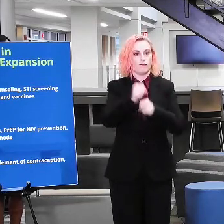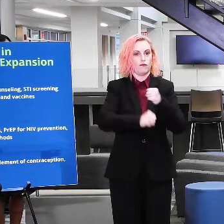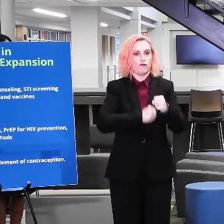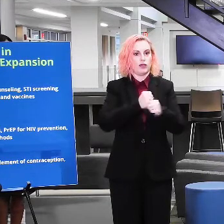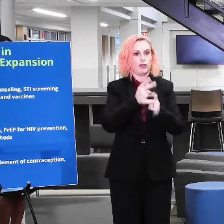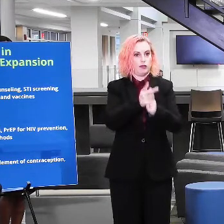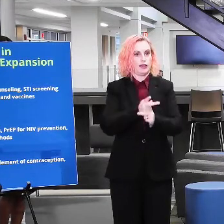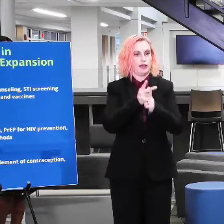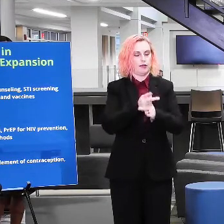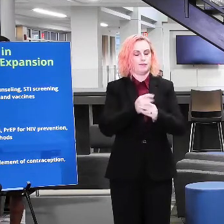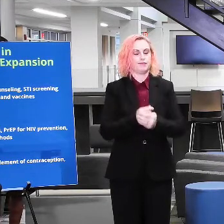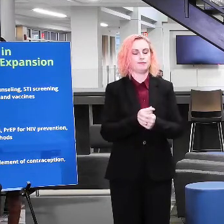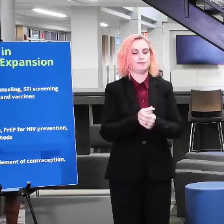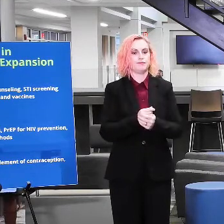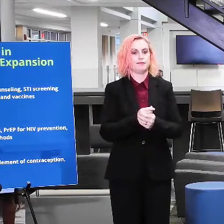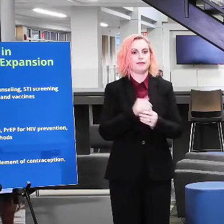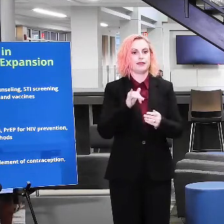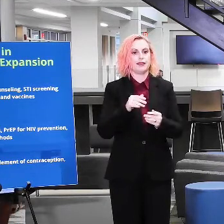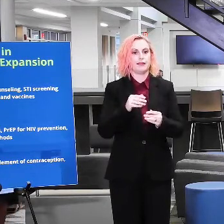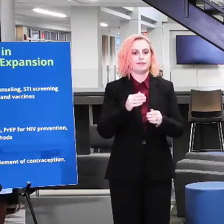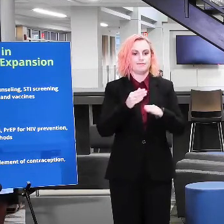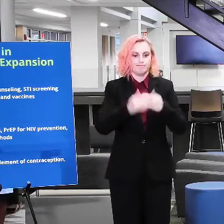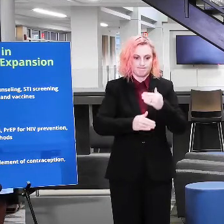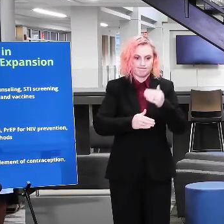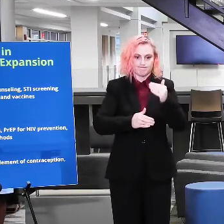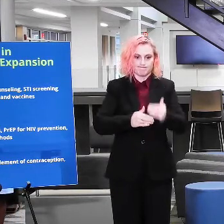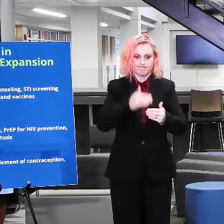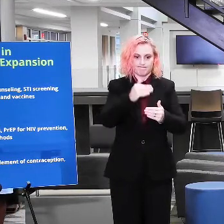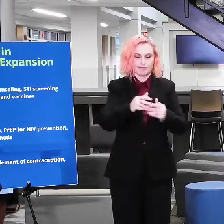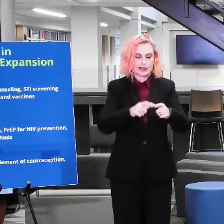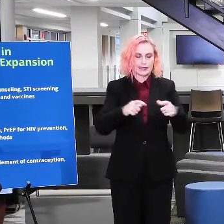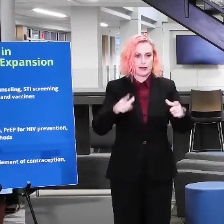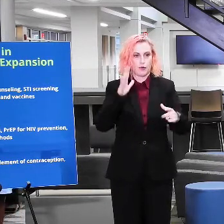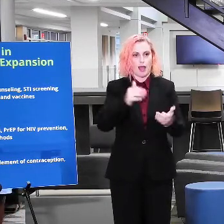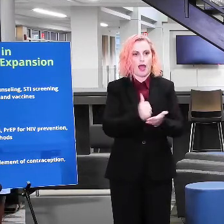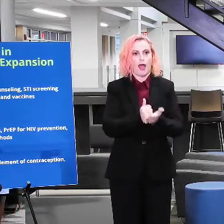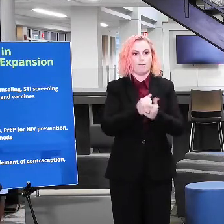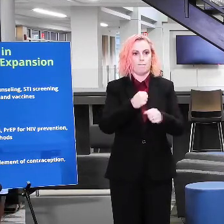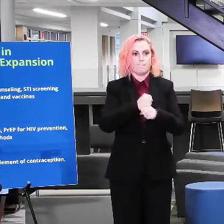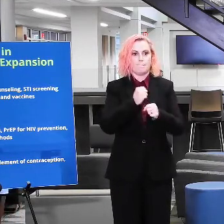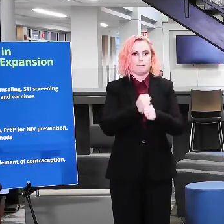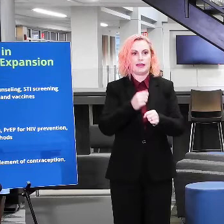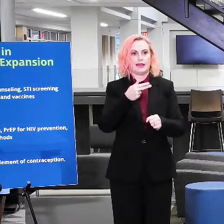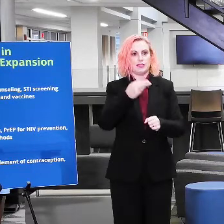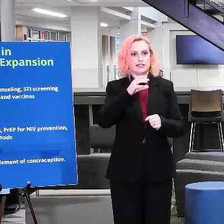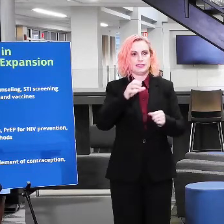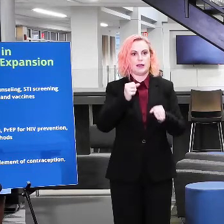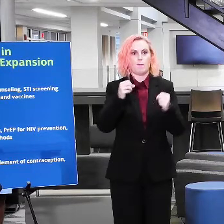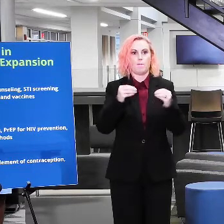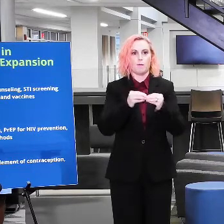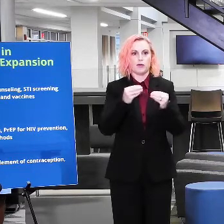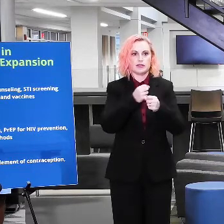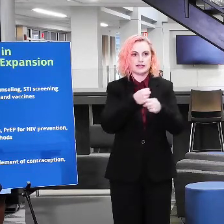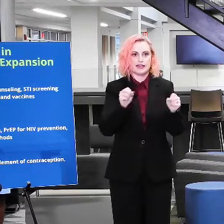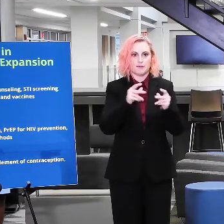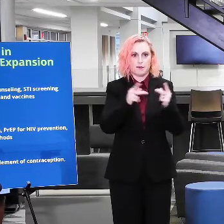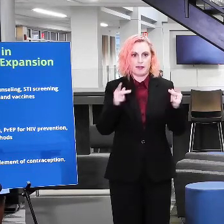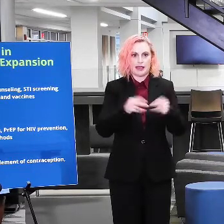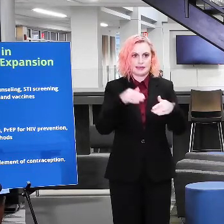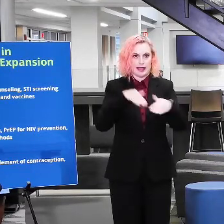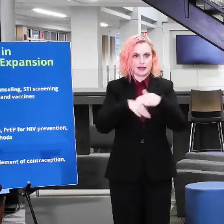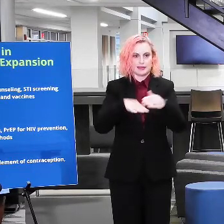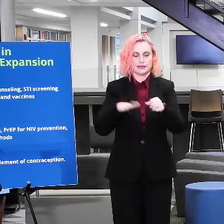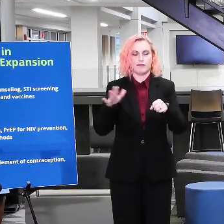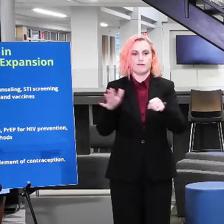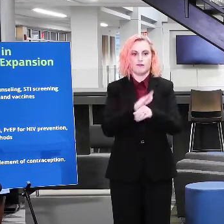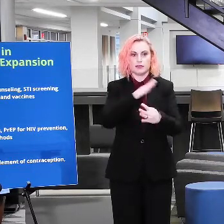care. This phased expansion will help make HCC an even safer place to access a full